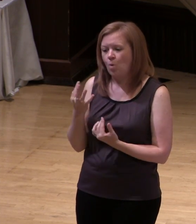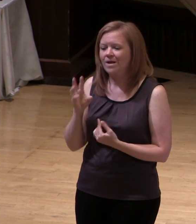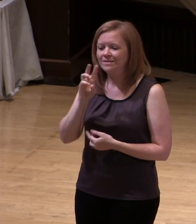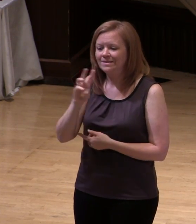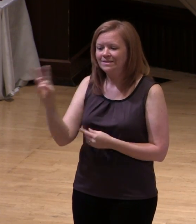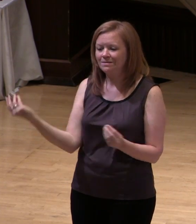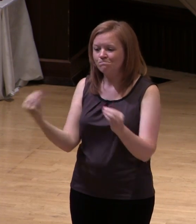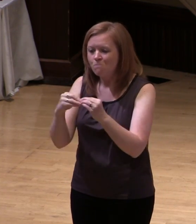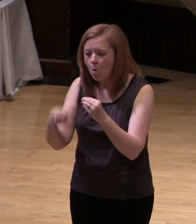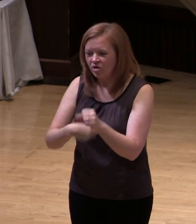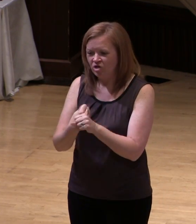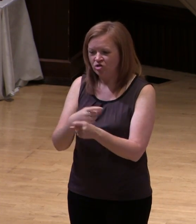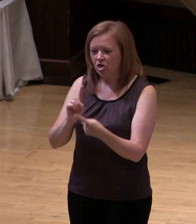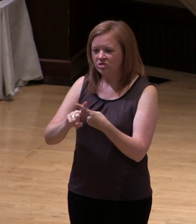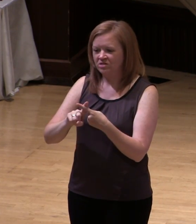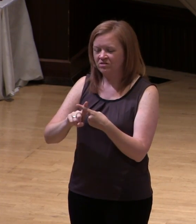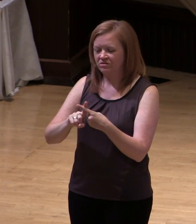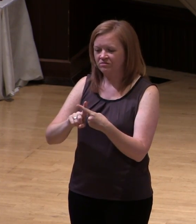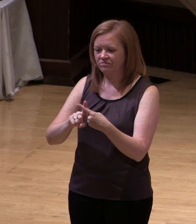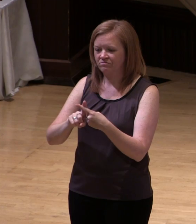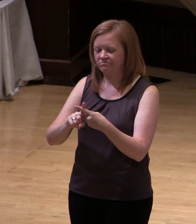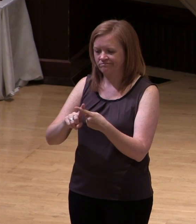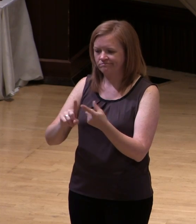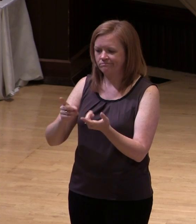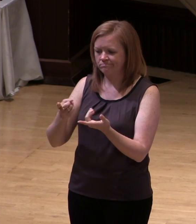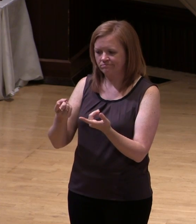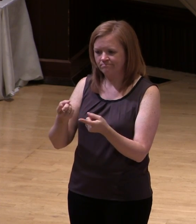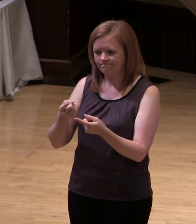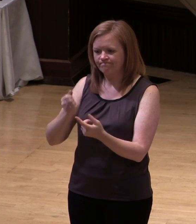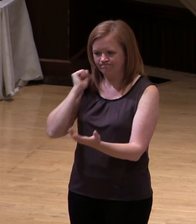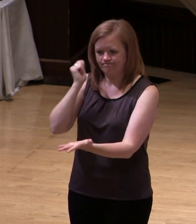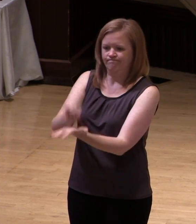years until it was ratified in 1984.